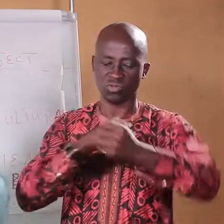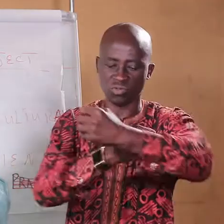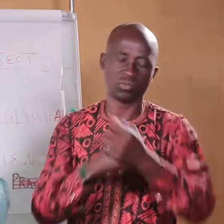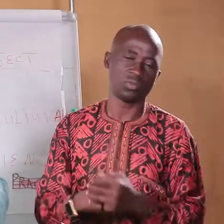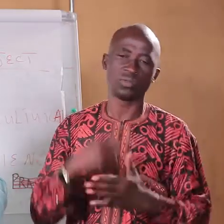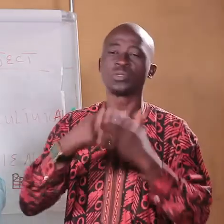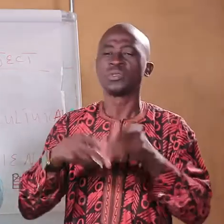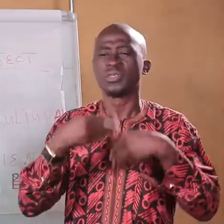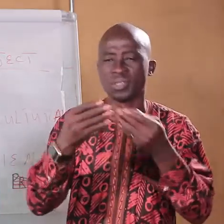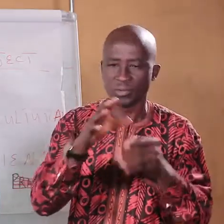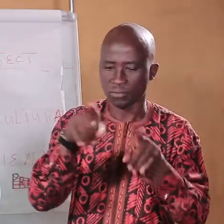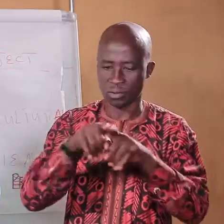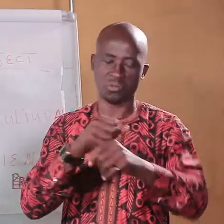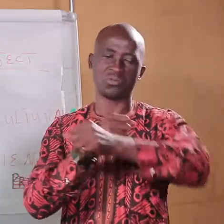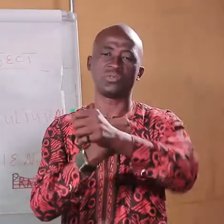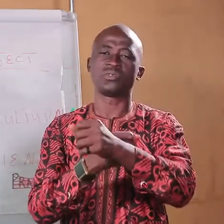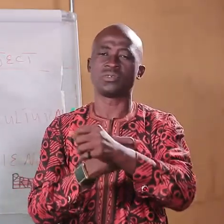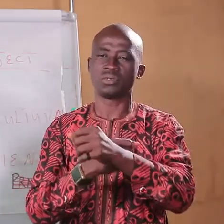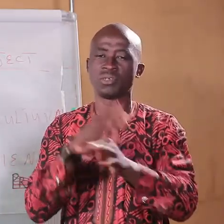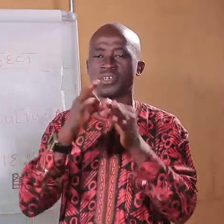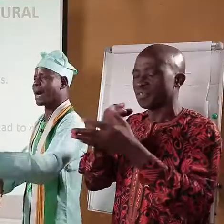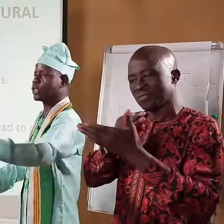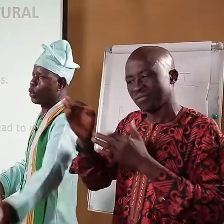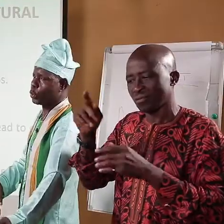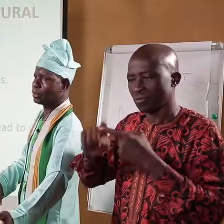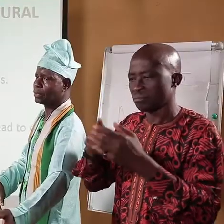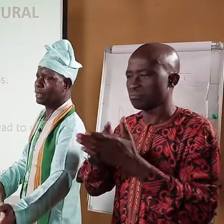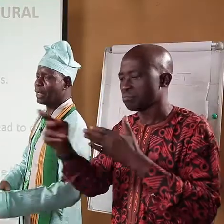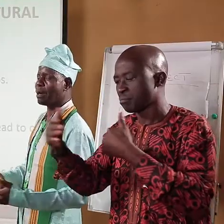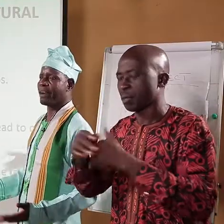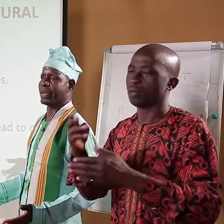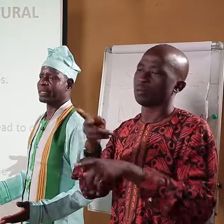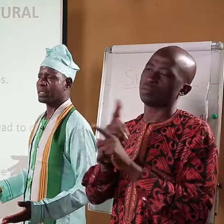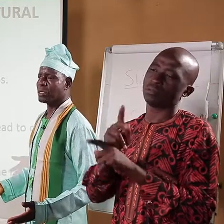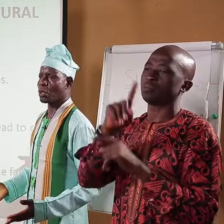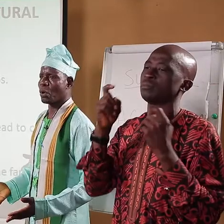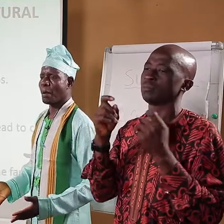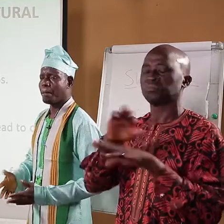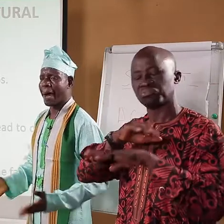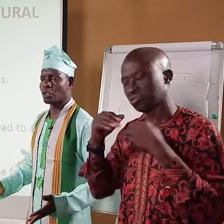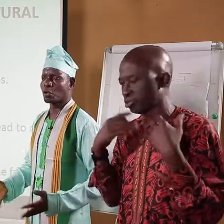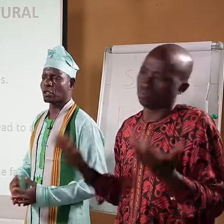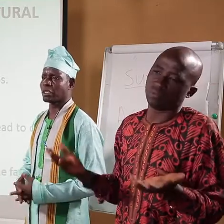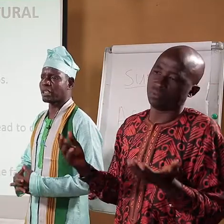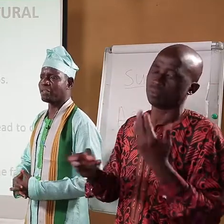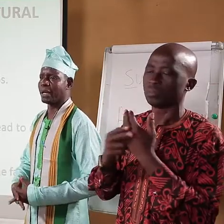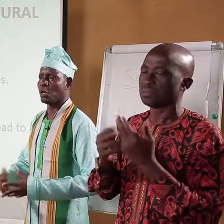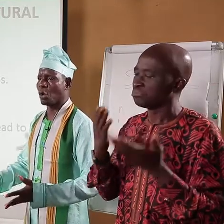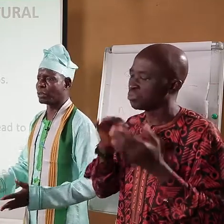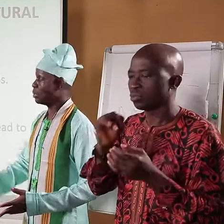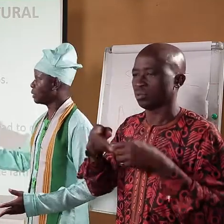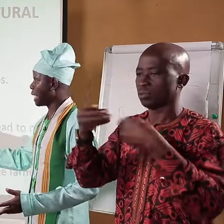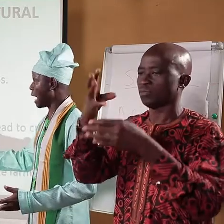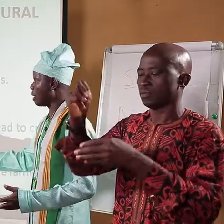a security against a failure of paying back the loan? They don't have it. So banks will not give